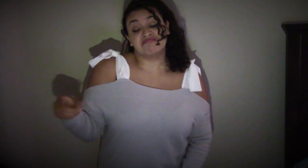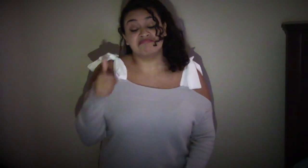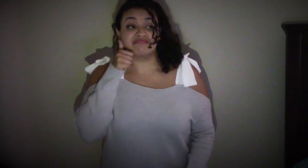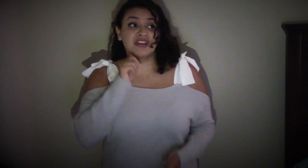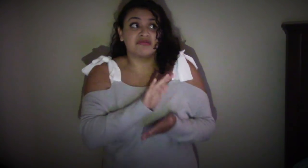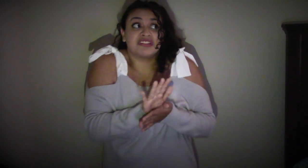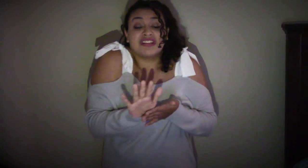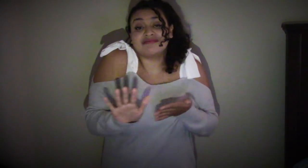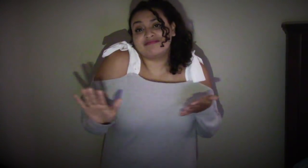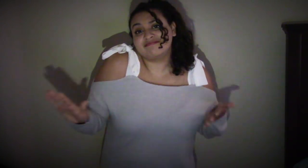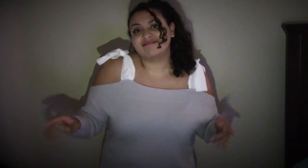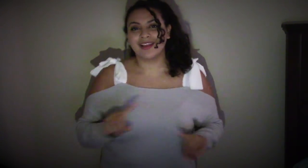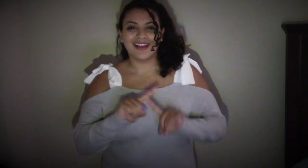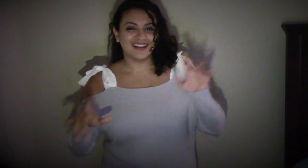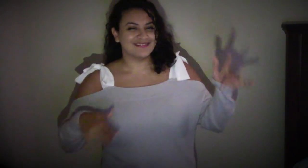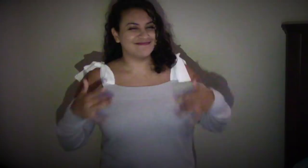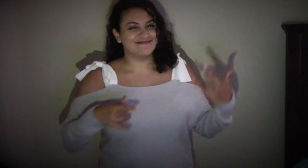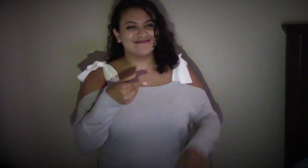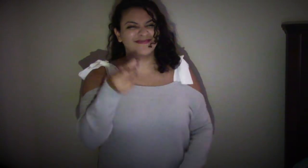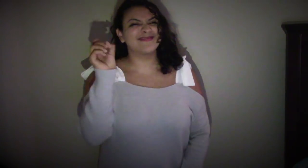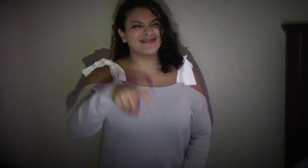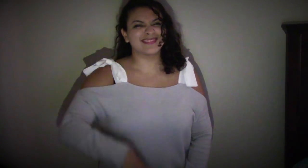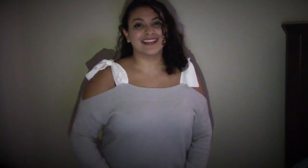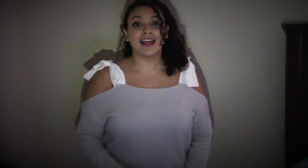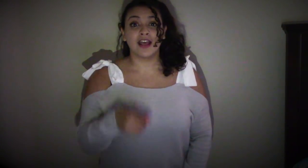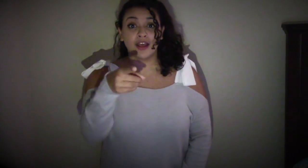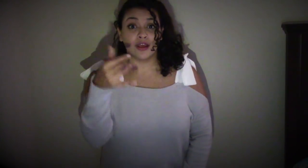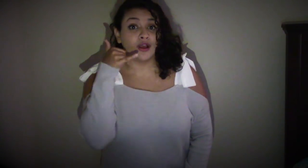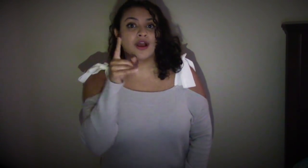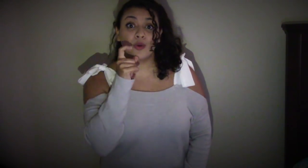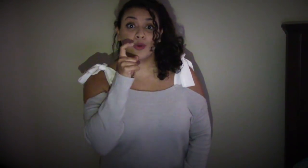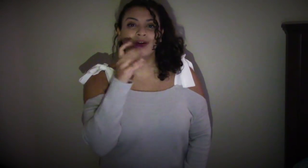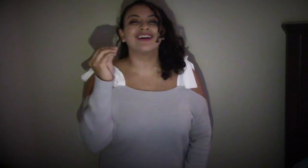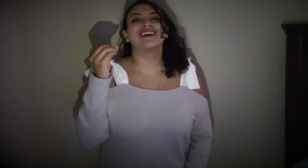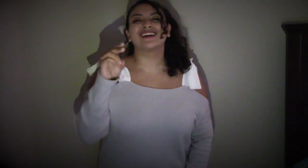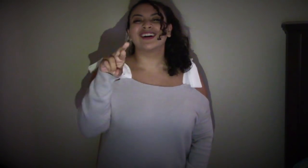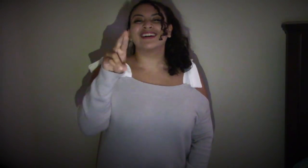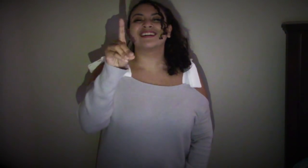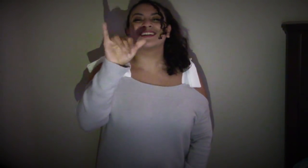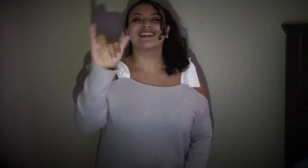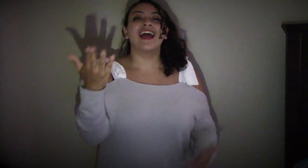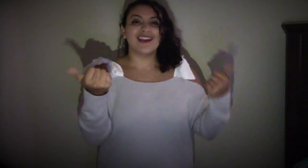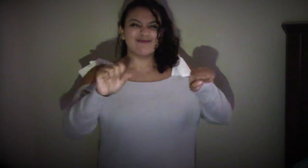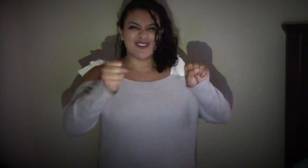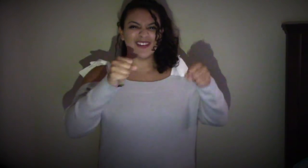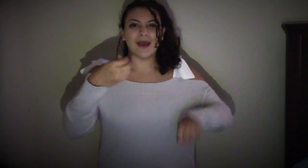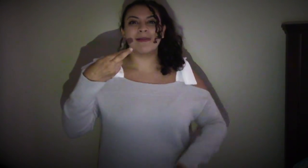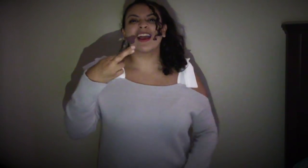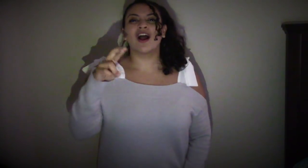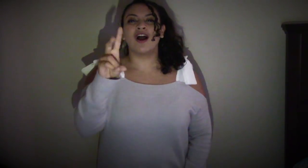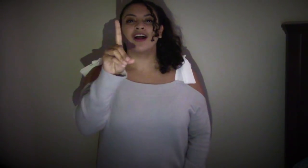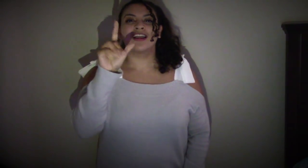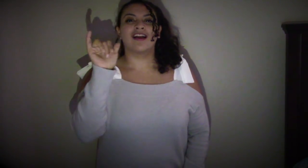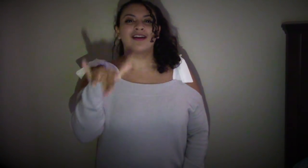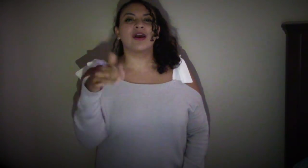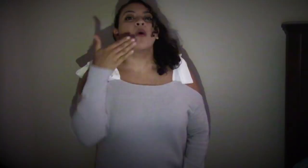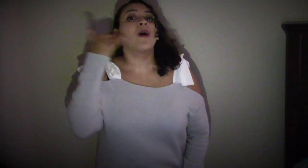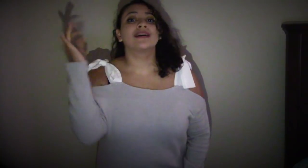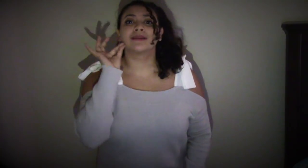I'm sure them other girls were nice enough, but you need someone to spice it up. So who you gonna call? Cardi, Cardi. Coming right, right up like a Harley, Harley. Why